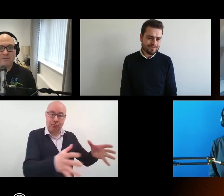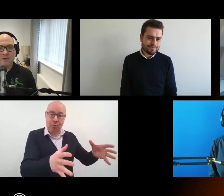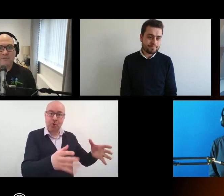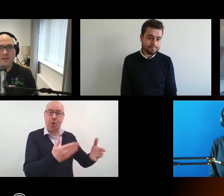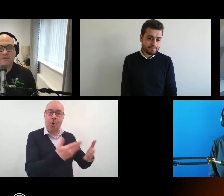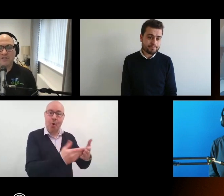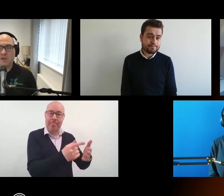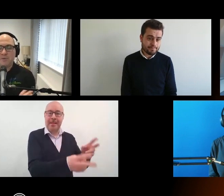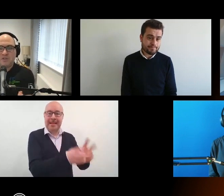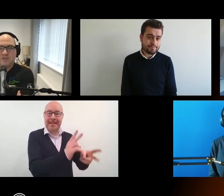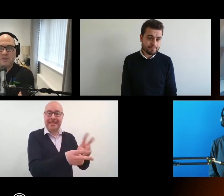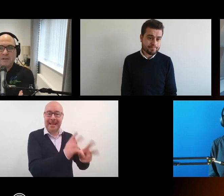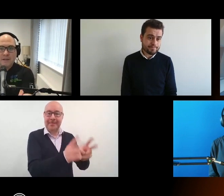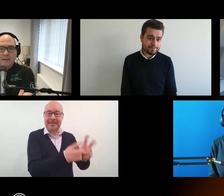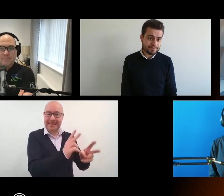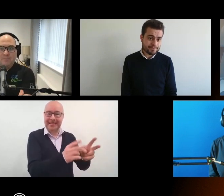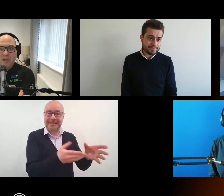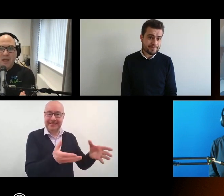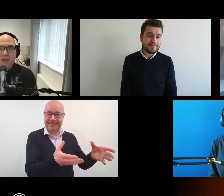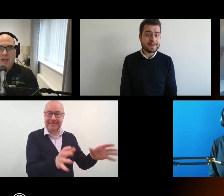have of interpreters.